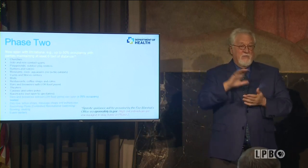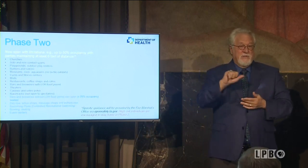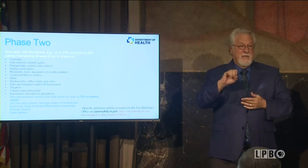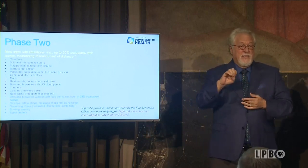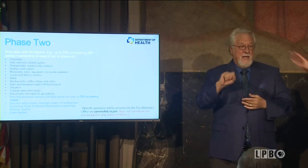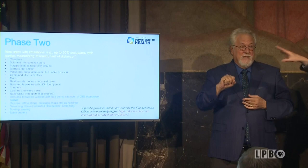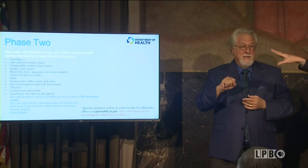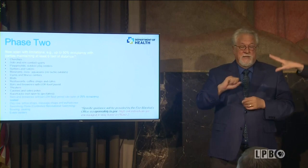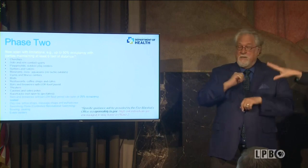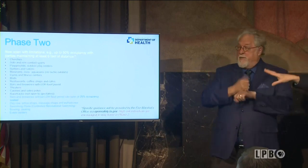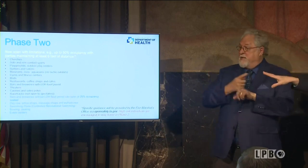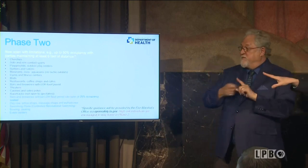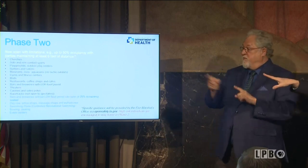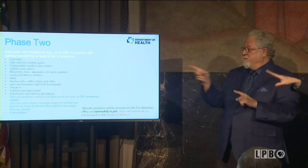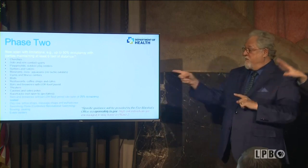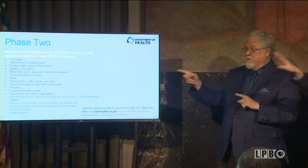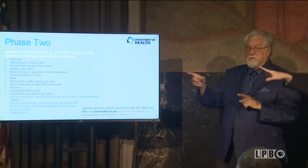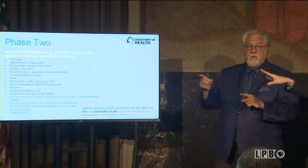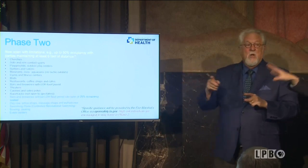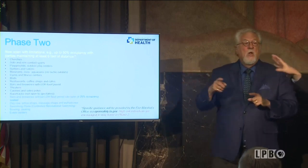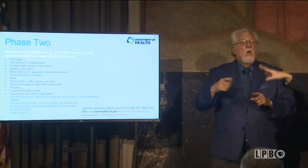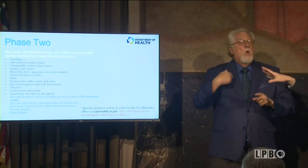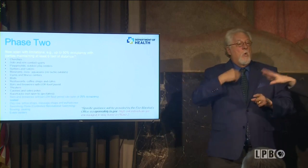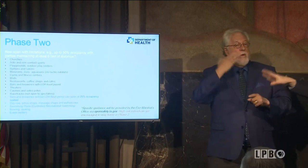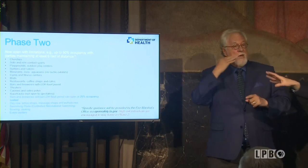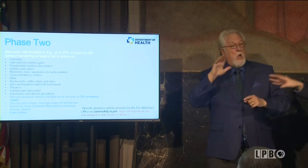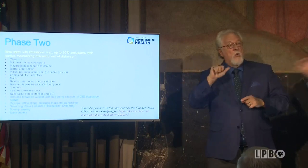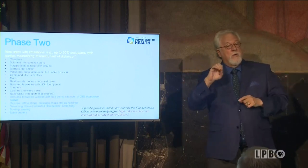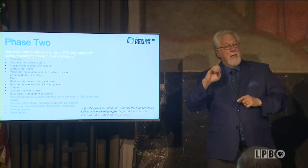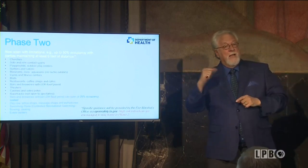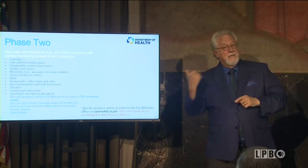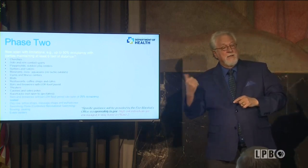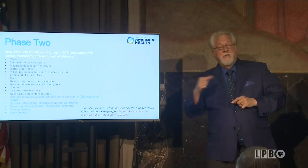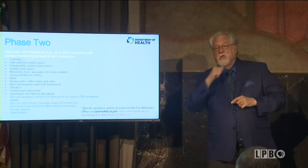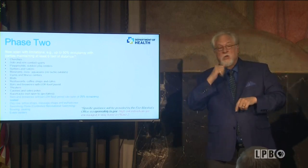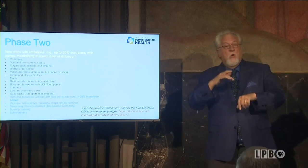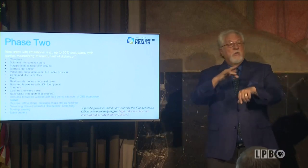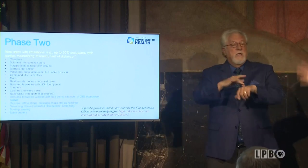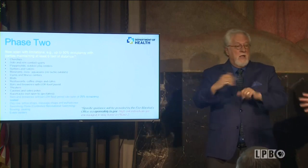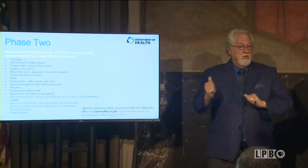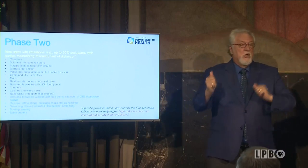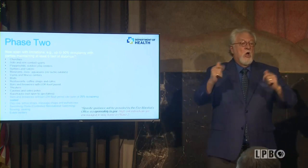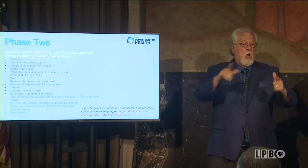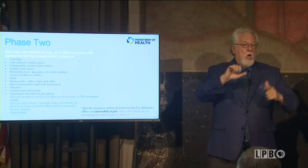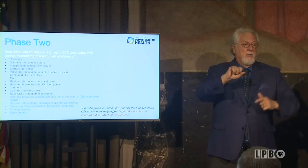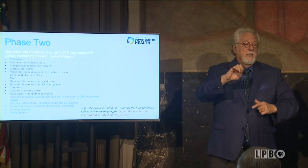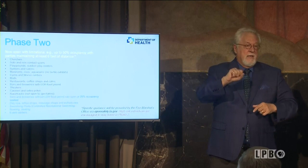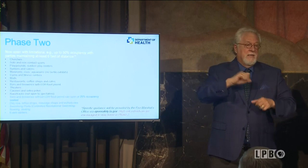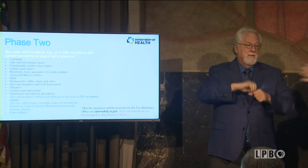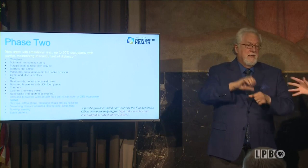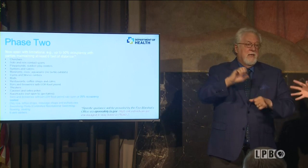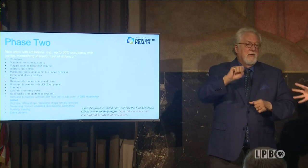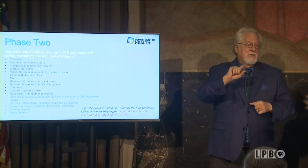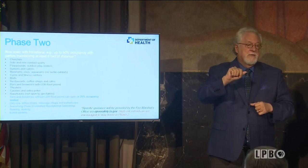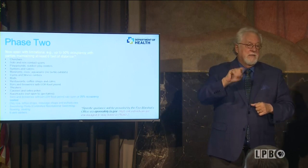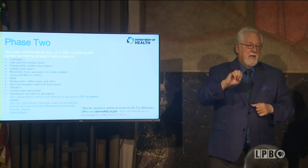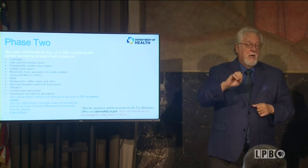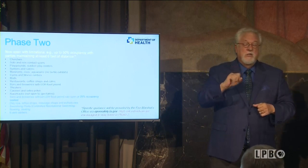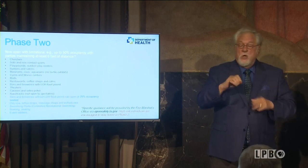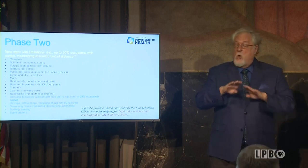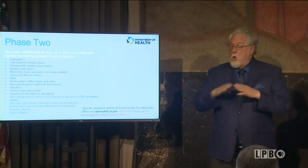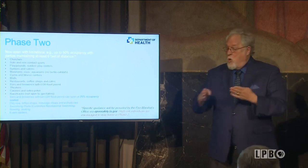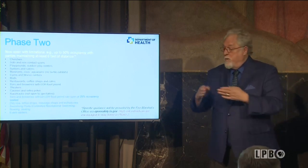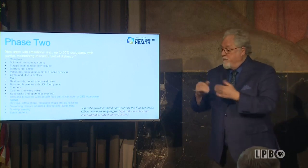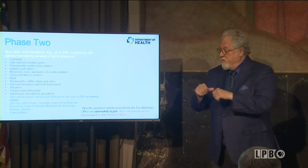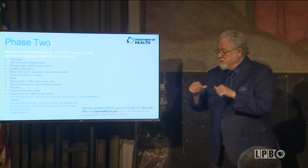cases based on the cases that we know of, but we know that the cases that we know of don't touch all of the cases that are in the state. And so even as we open up these